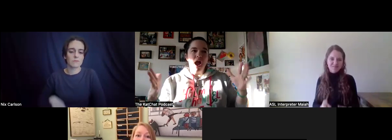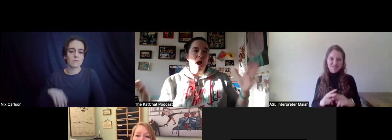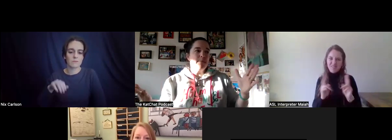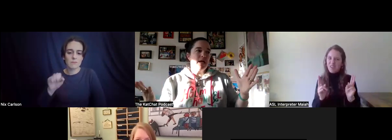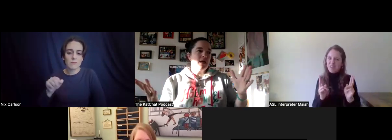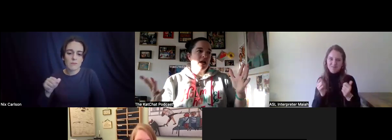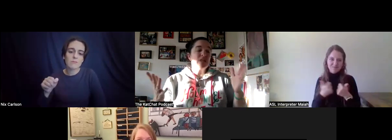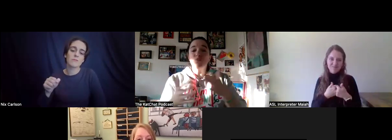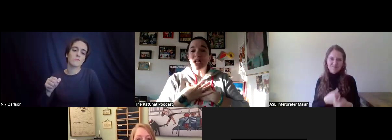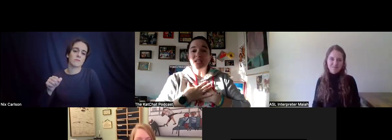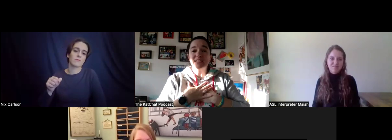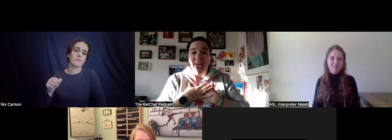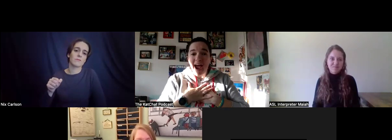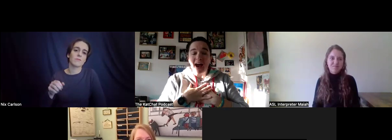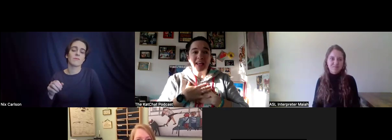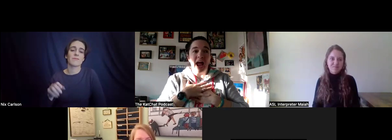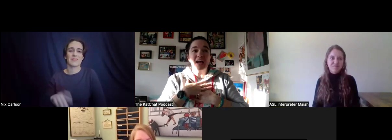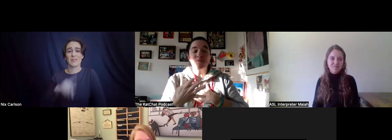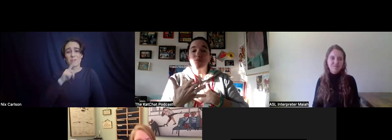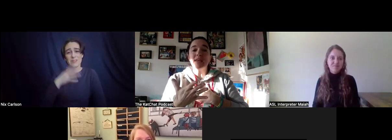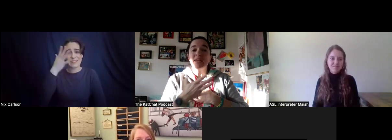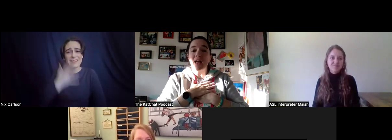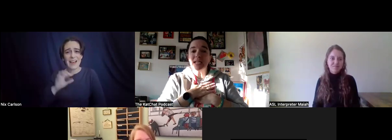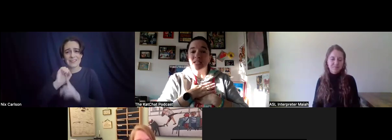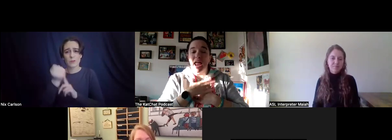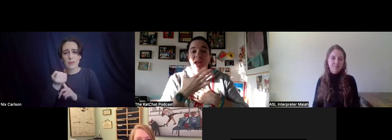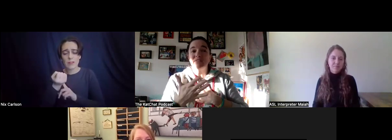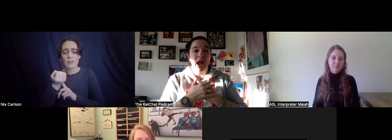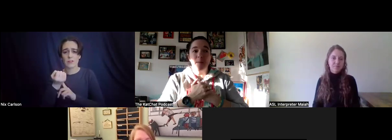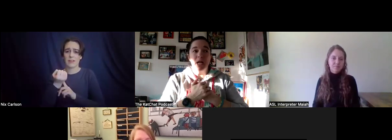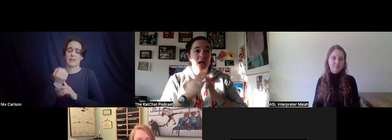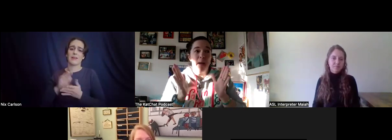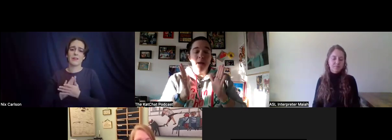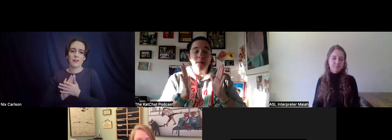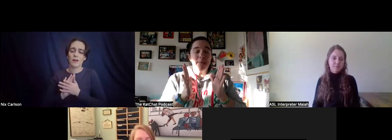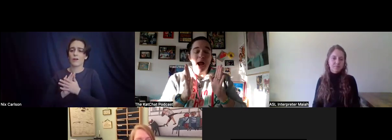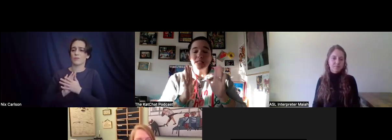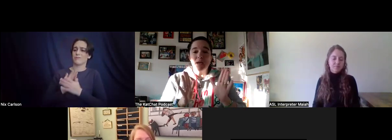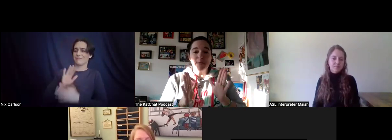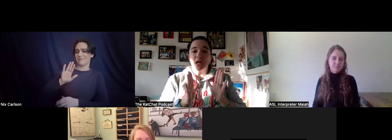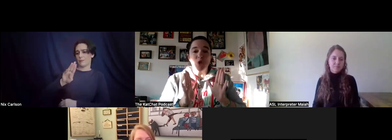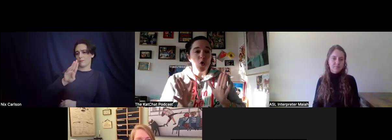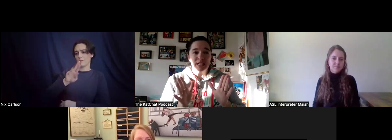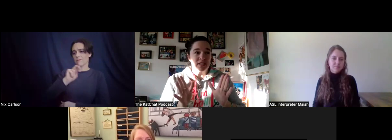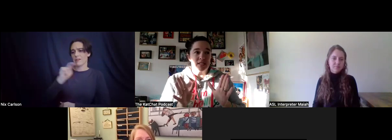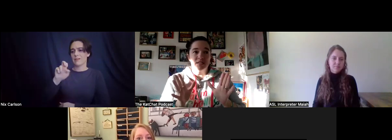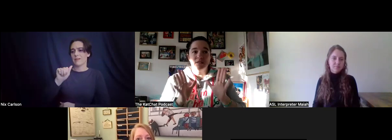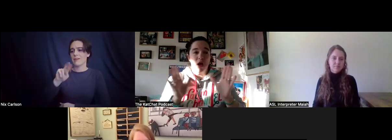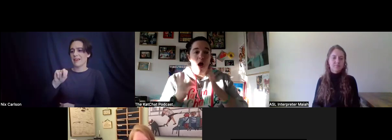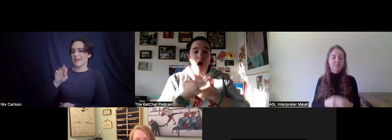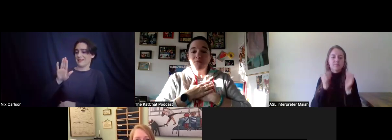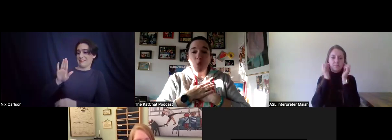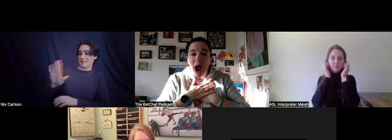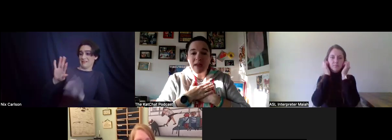like, I mean, really dad, and I give Brandon Elliott and his family my deepest